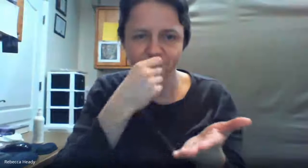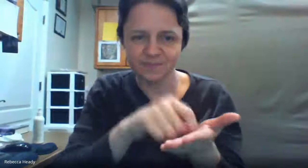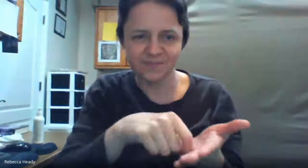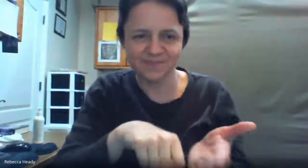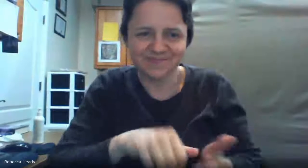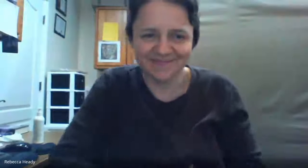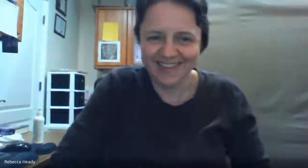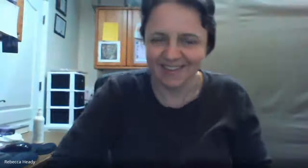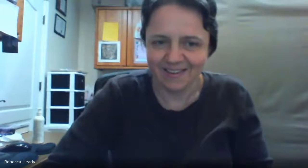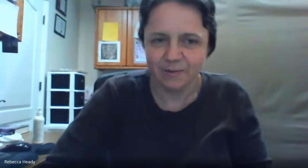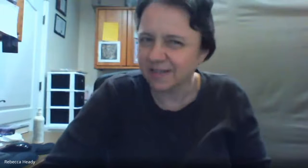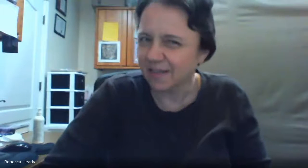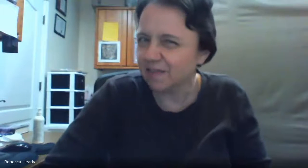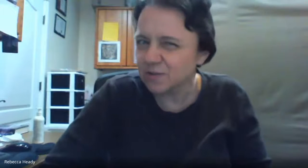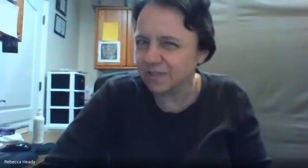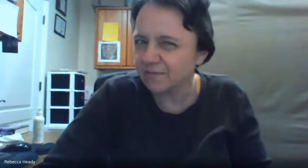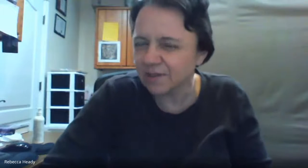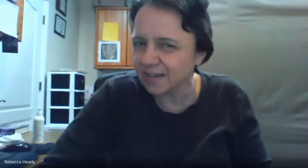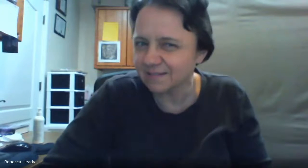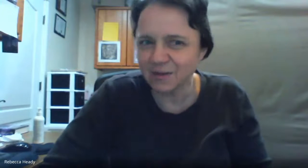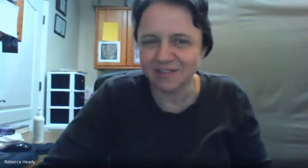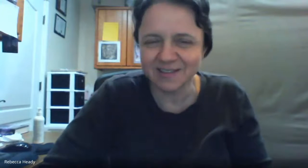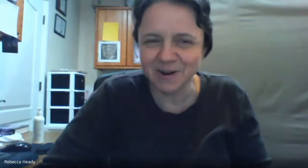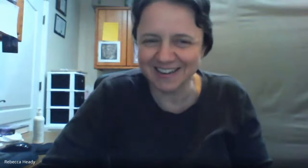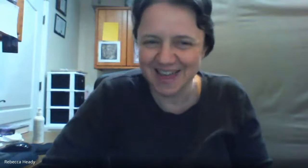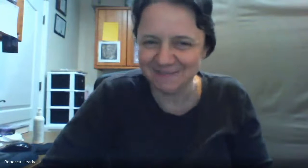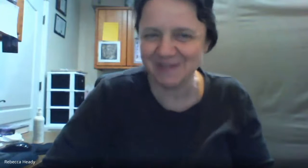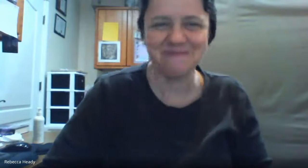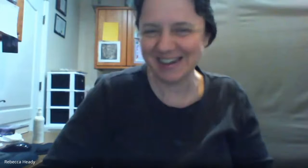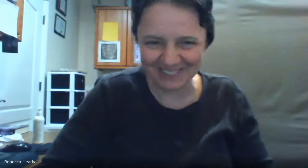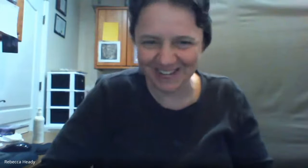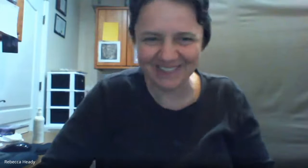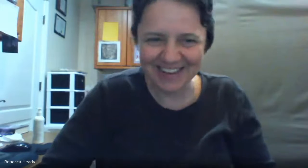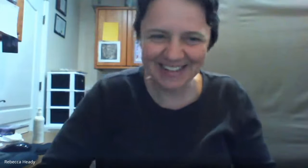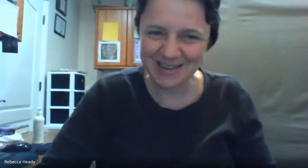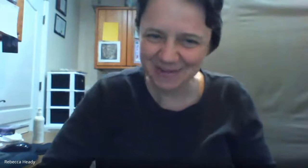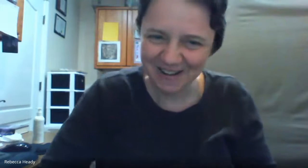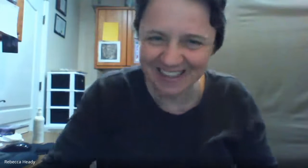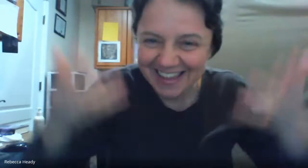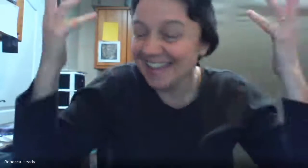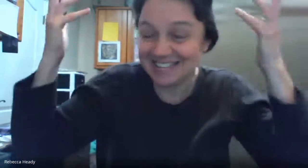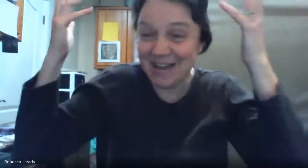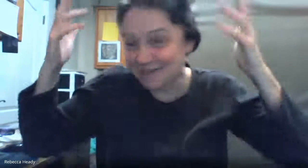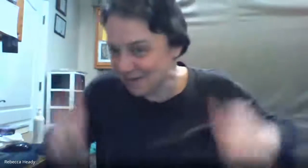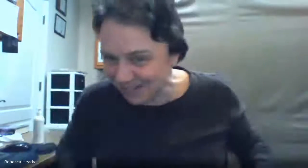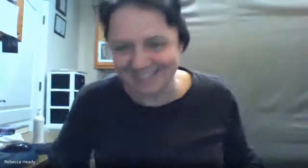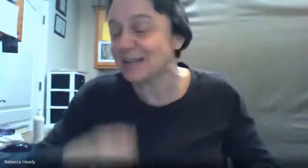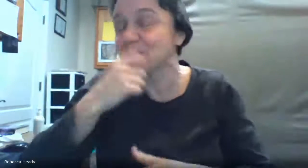Because I think they used to have to lick it, so I think that's where it came from. I don't know. keep it wet. That's how I remember it. Lick your